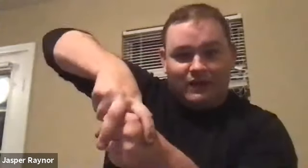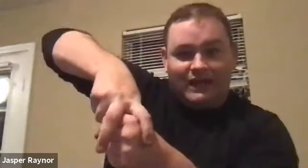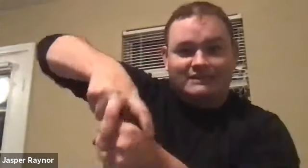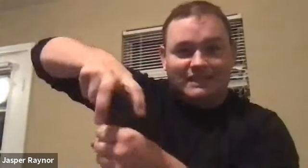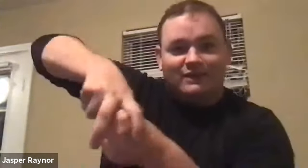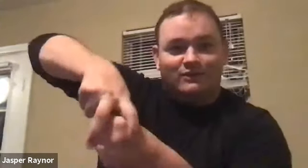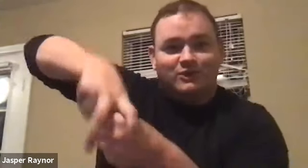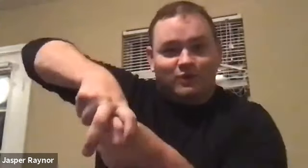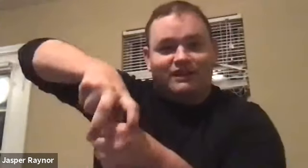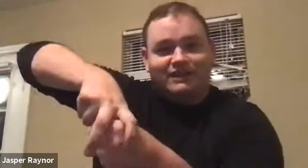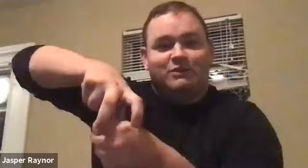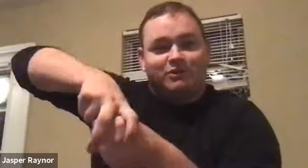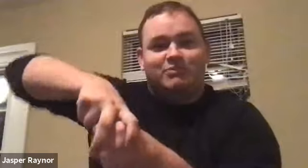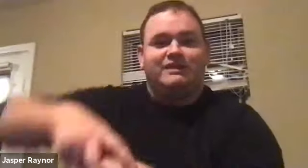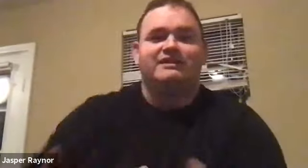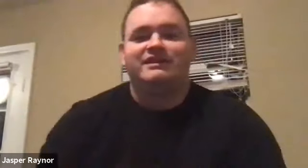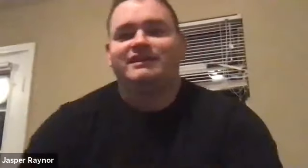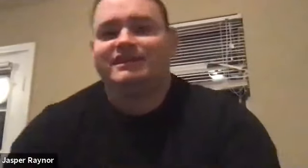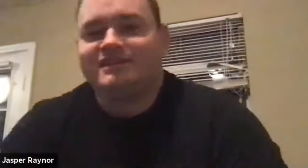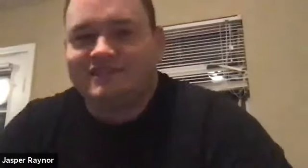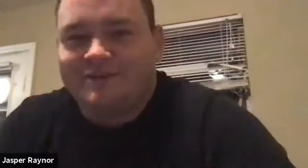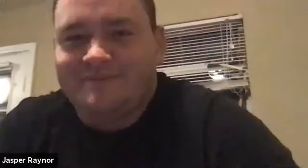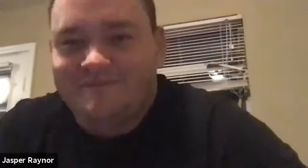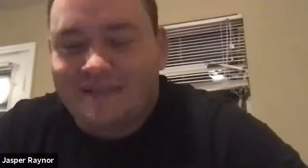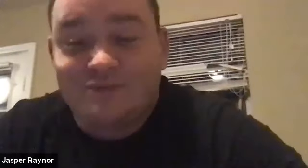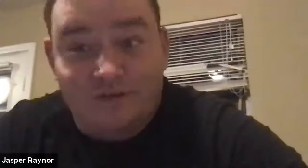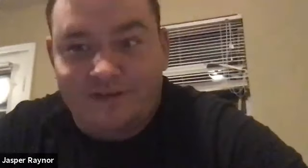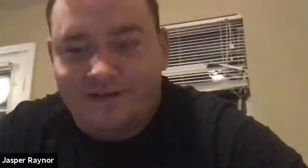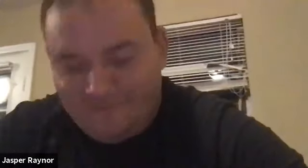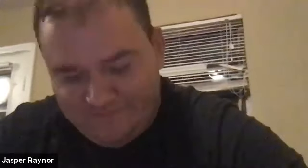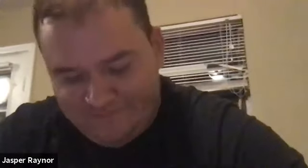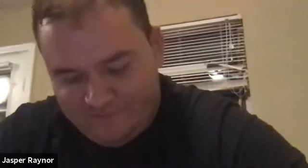legs sitting on the toilet and you're pooping. Yeah, that's one sign.